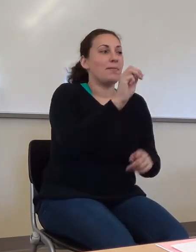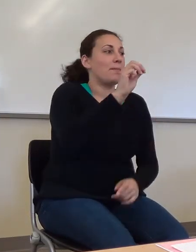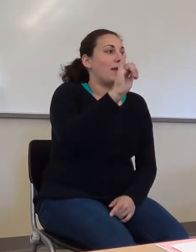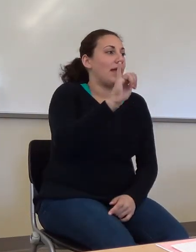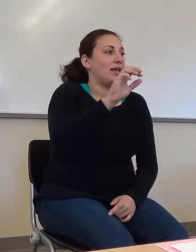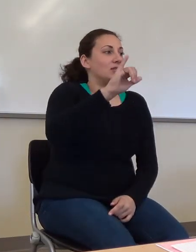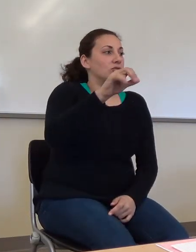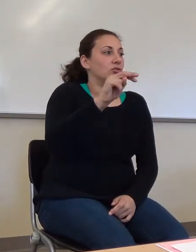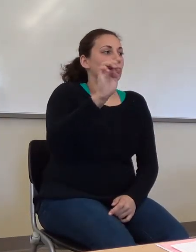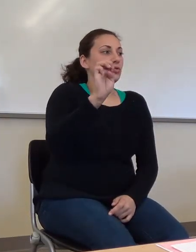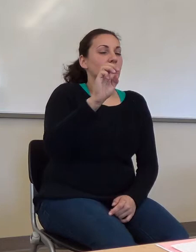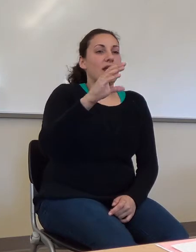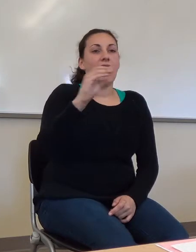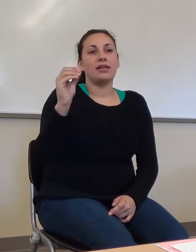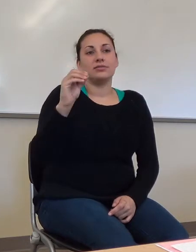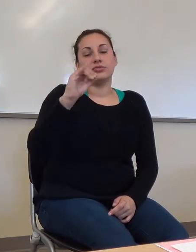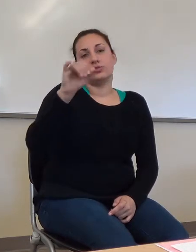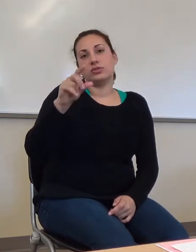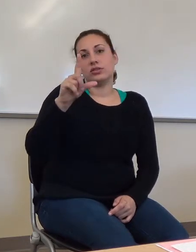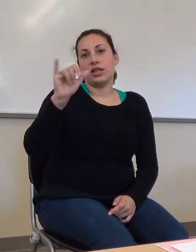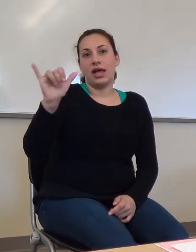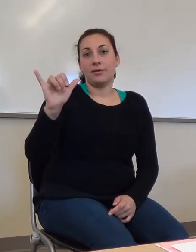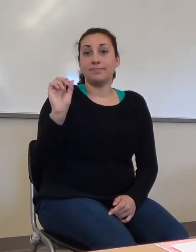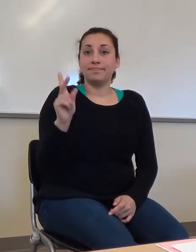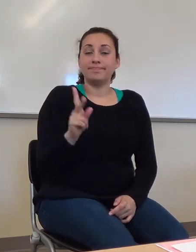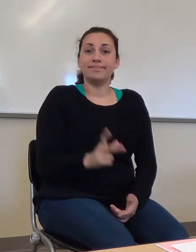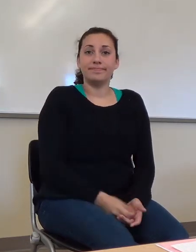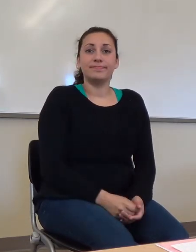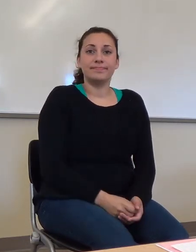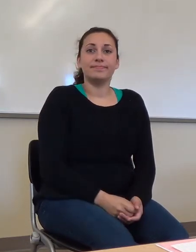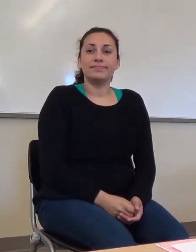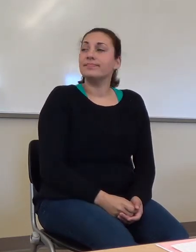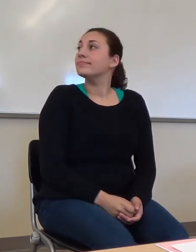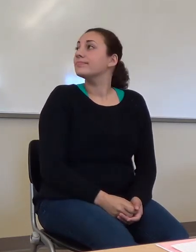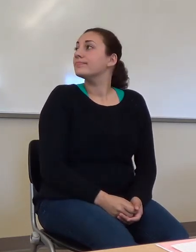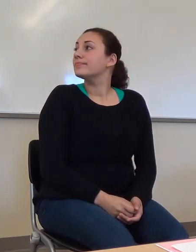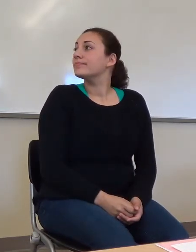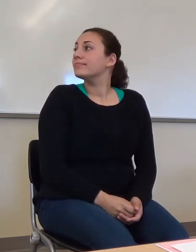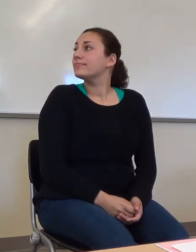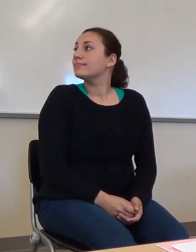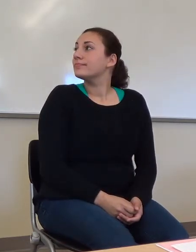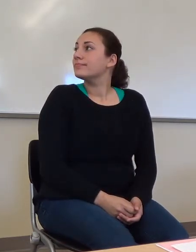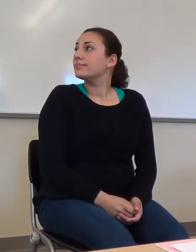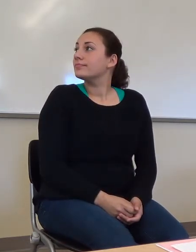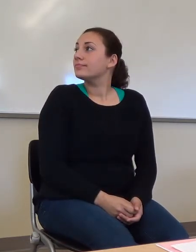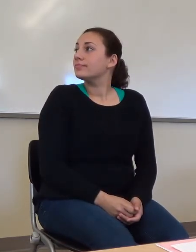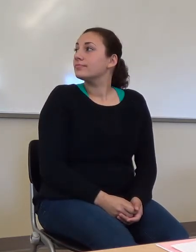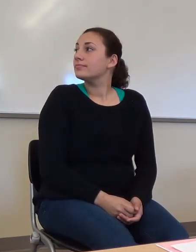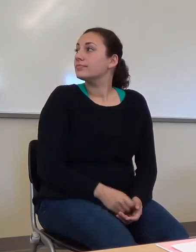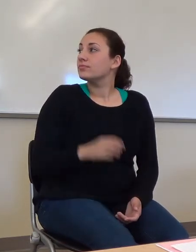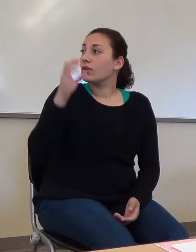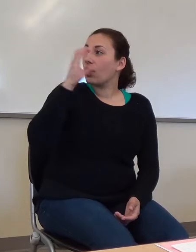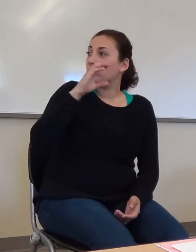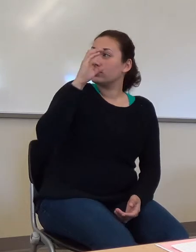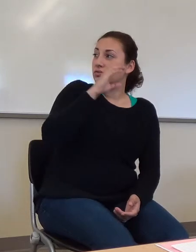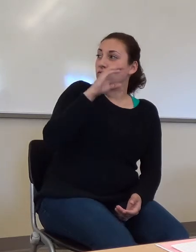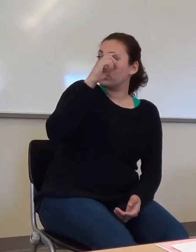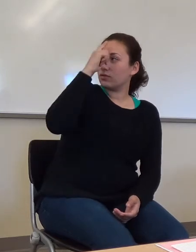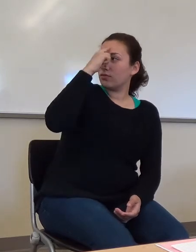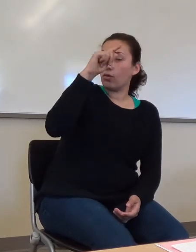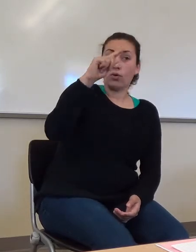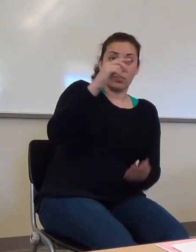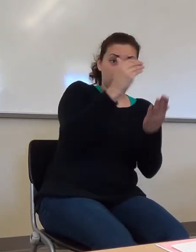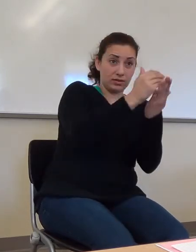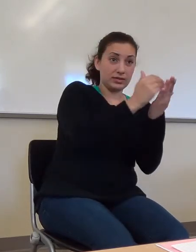July. Okay, so that's what that means. All right, so that I was looking for people to see that there